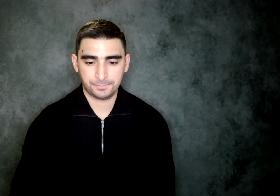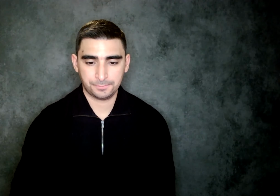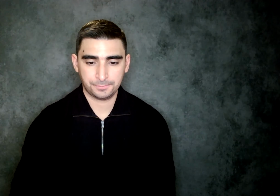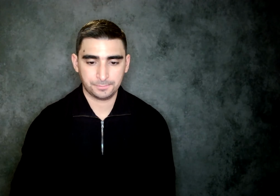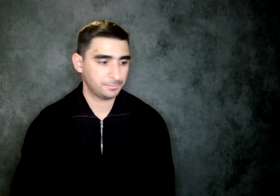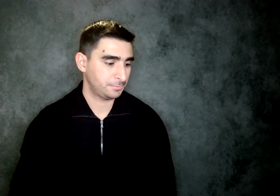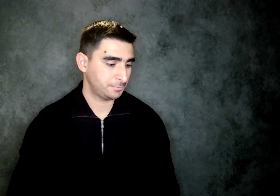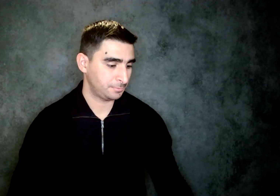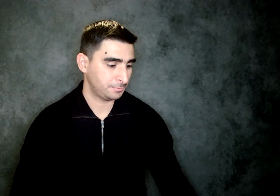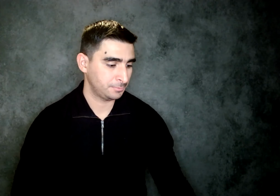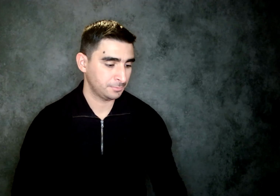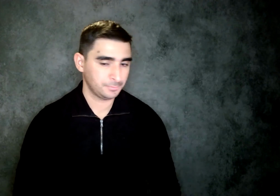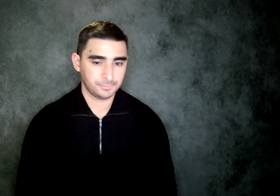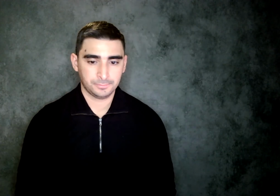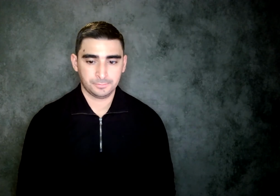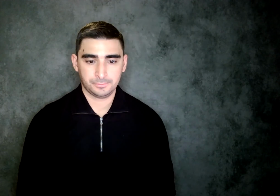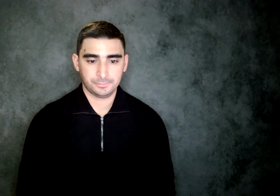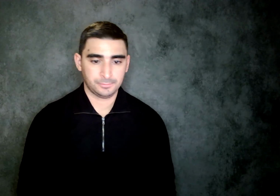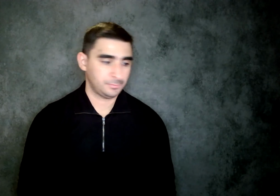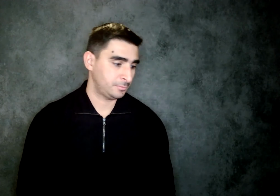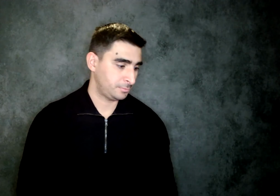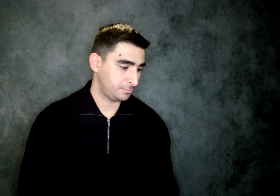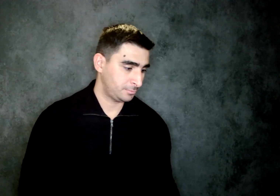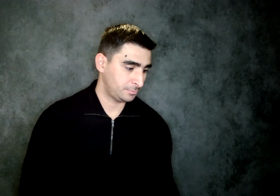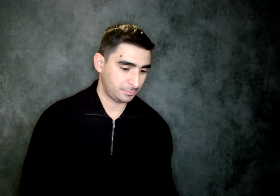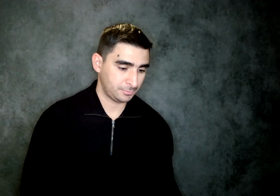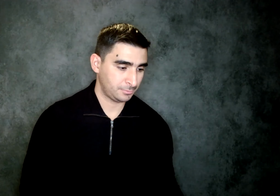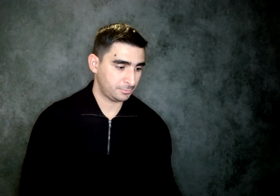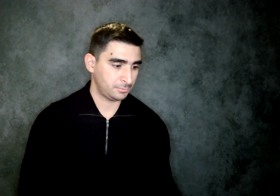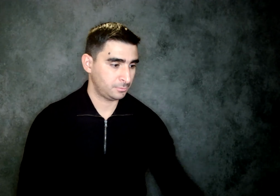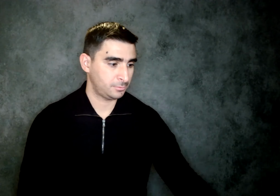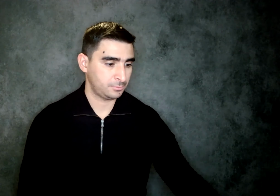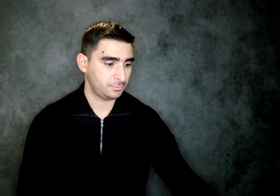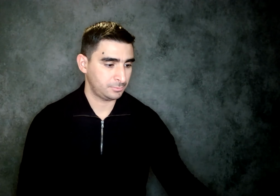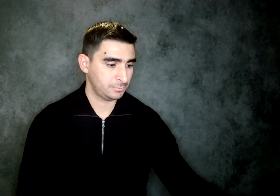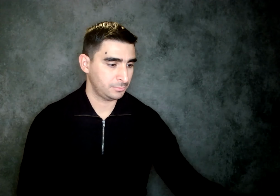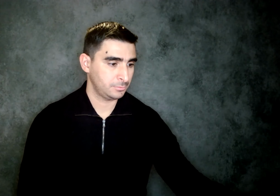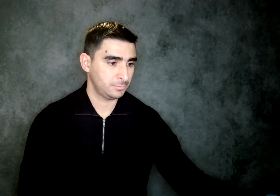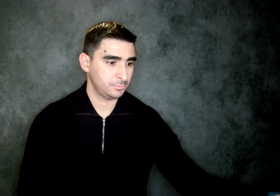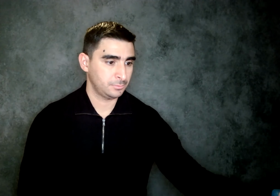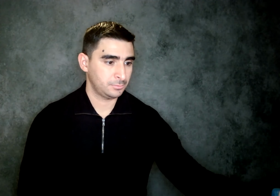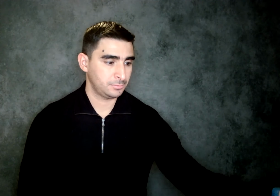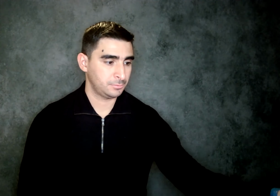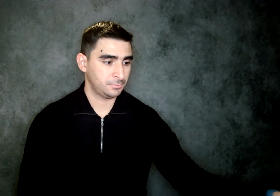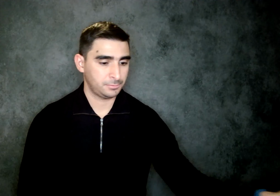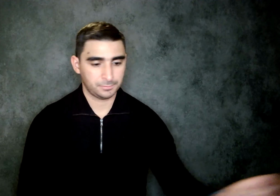muy valiosas, así que no se les ocurre disculparse por participar, para eso los tenemos